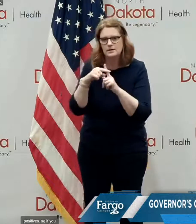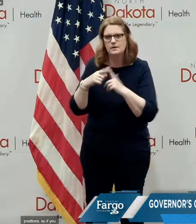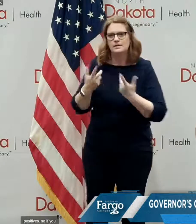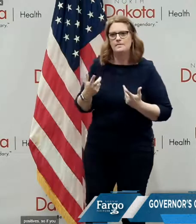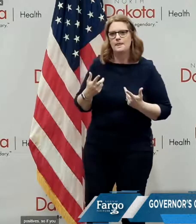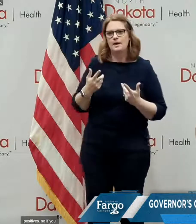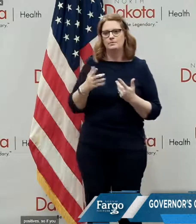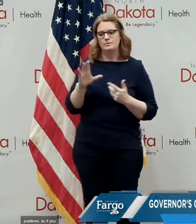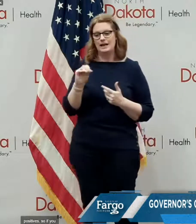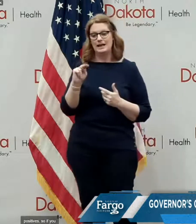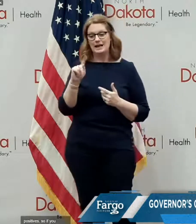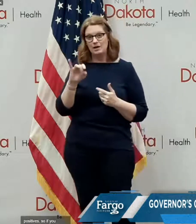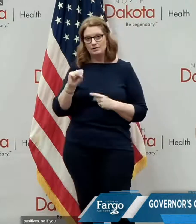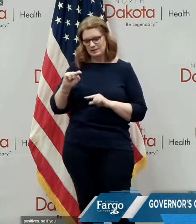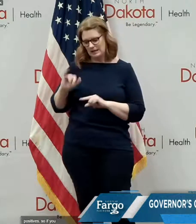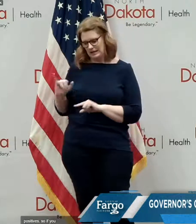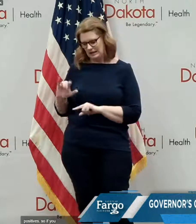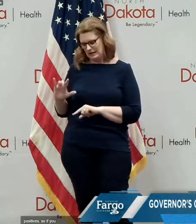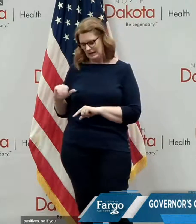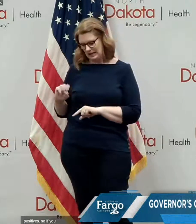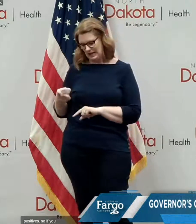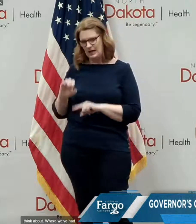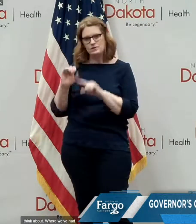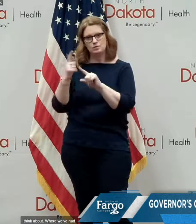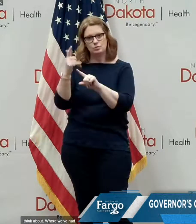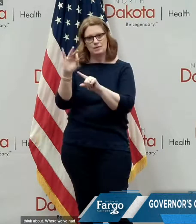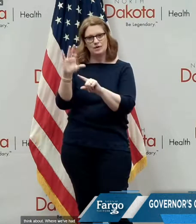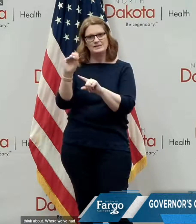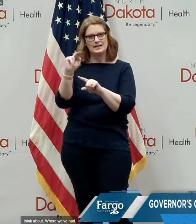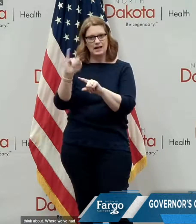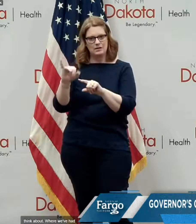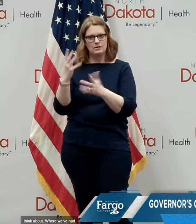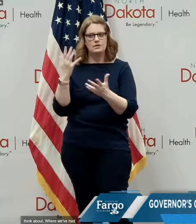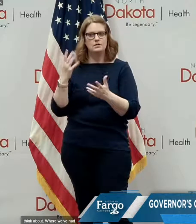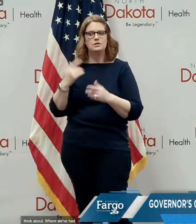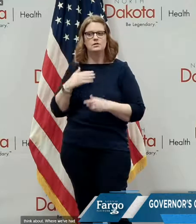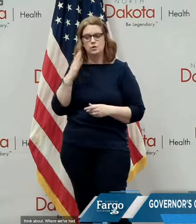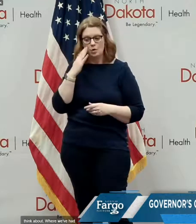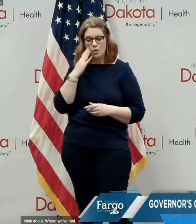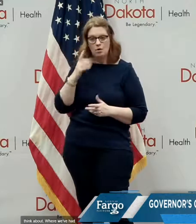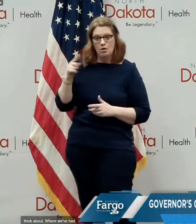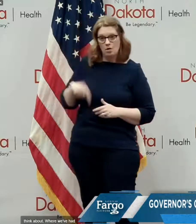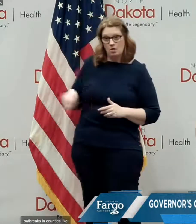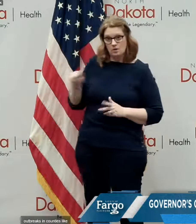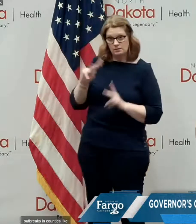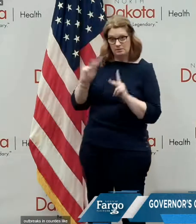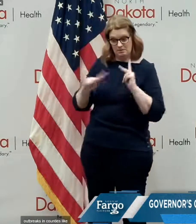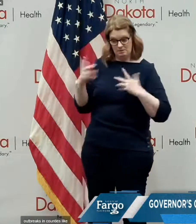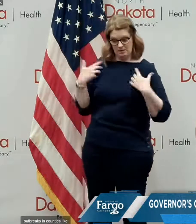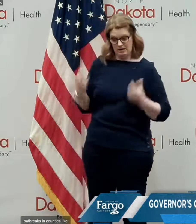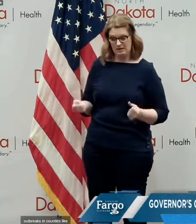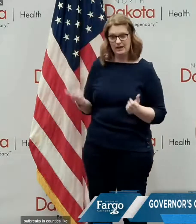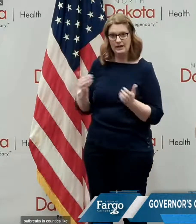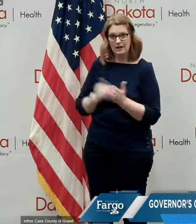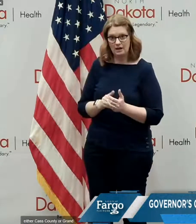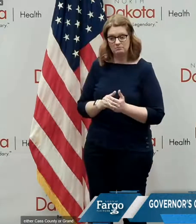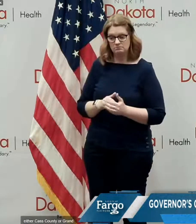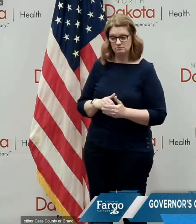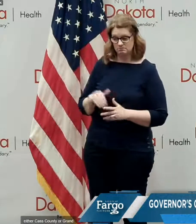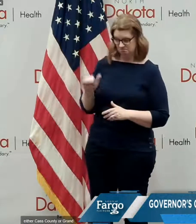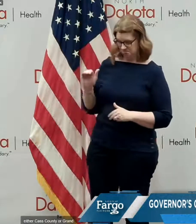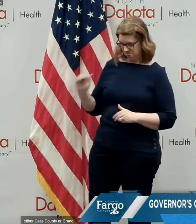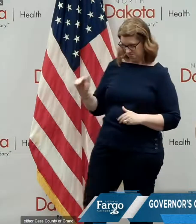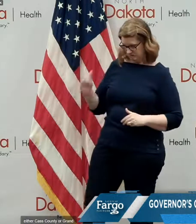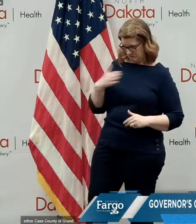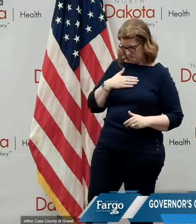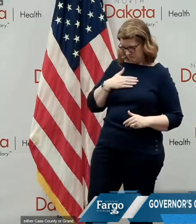in counties like either Cass County or Grand Forks, we would go back to those individuals who have recovered, ask them if they would be willing,